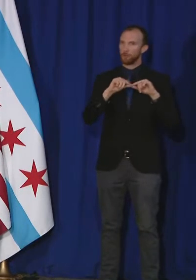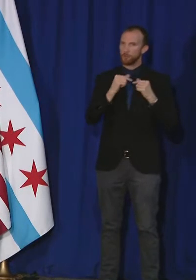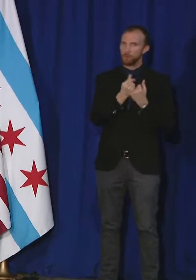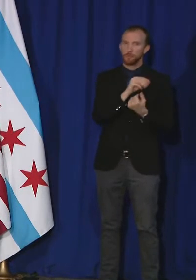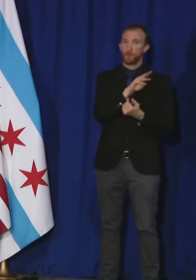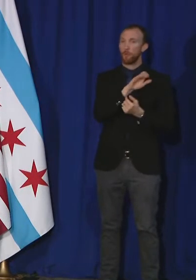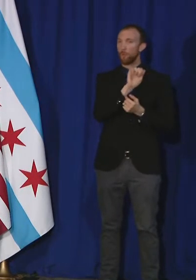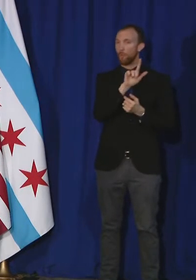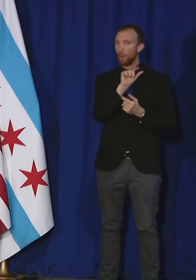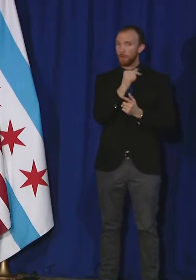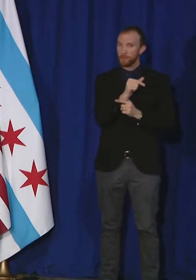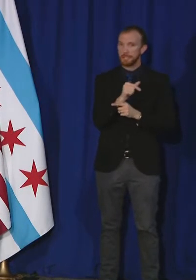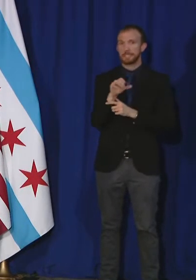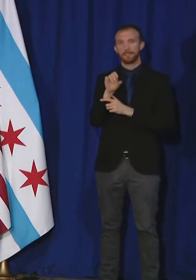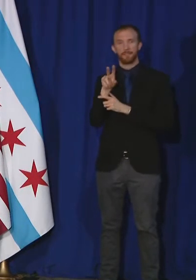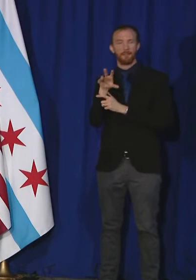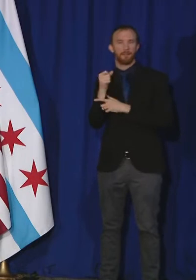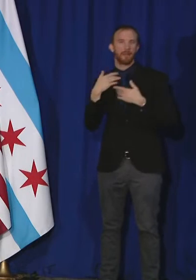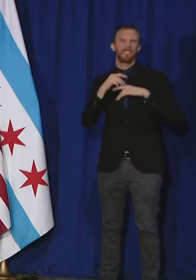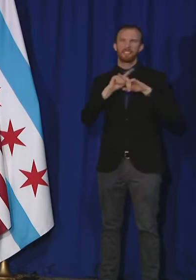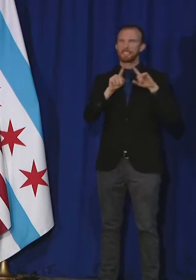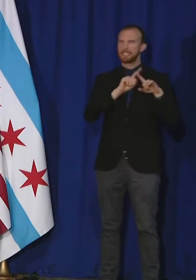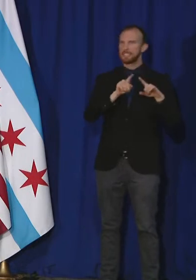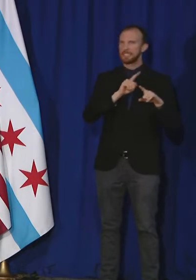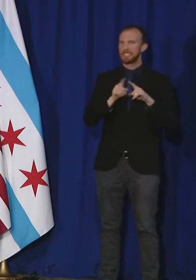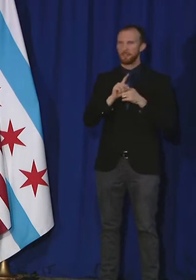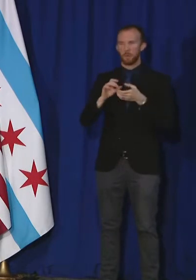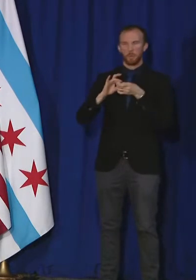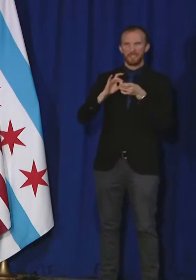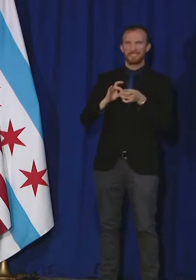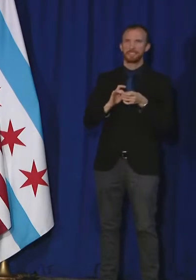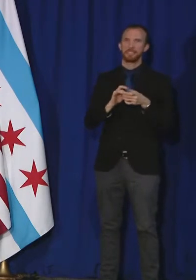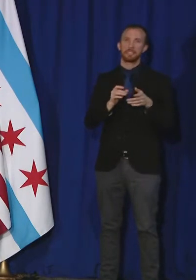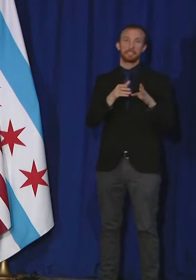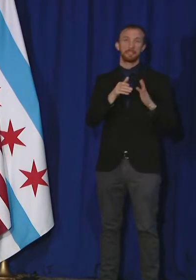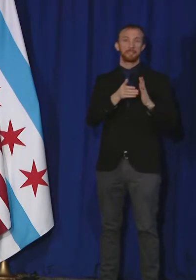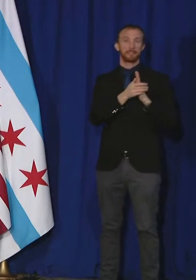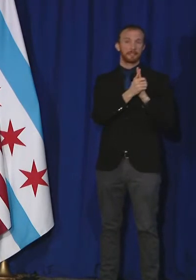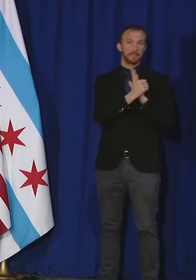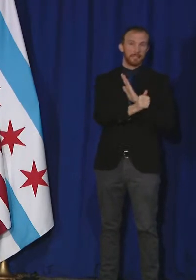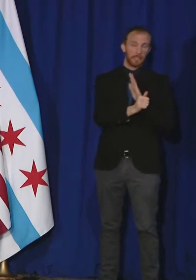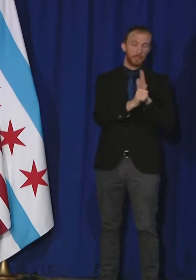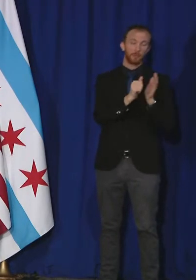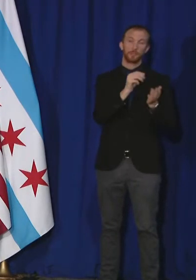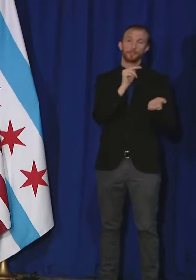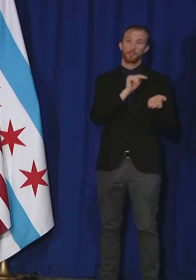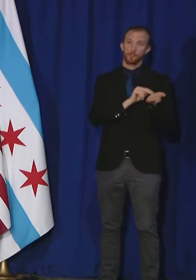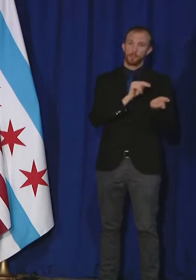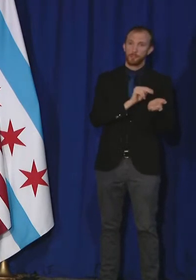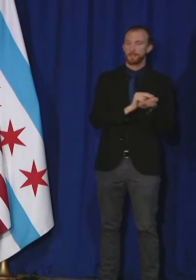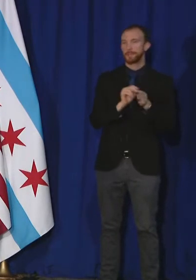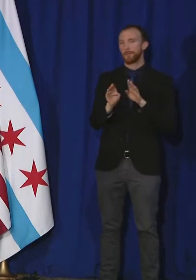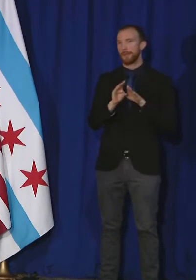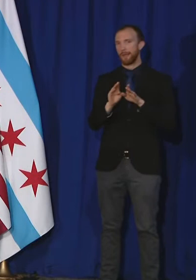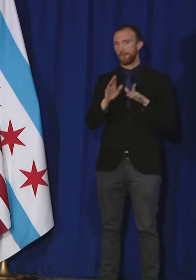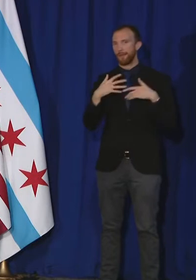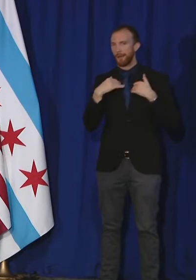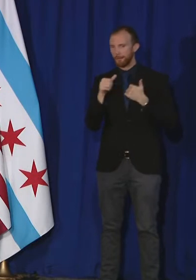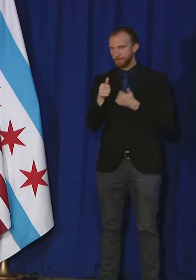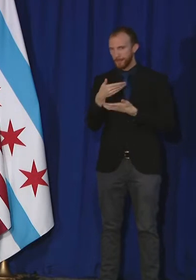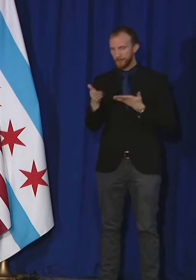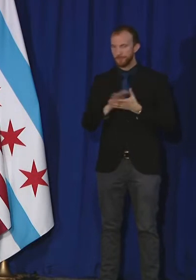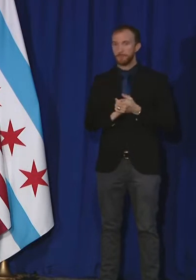and PharmScript through the federal partnership. That's skilled nursing, assisted living, and behavioral health. Also, newly, we have more